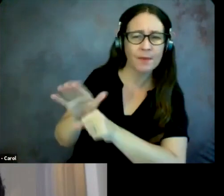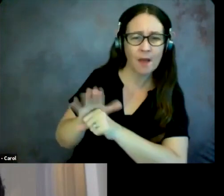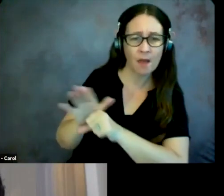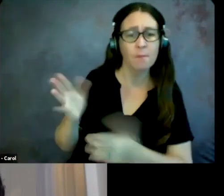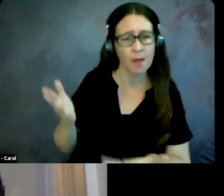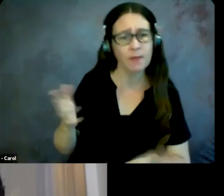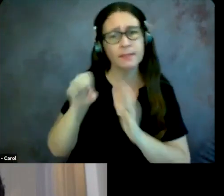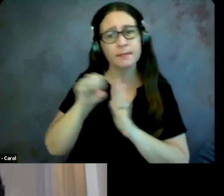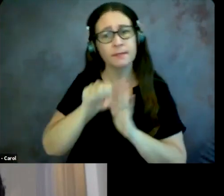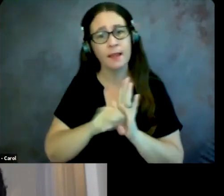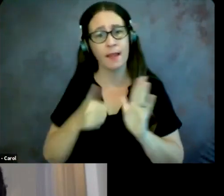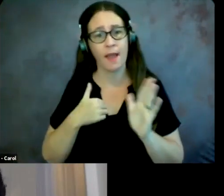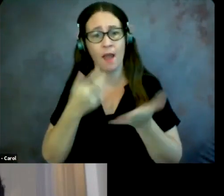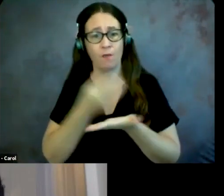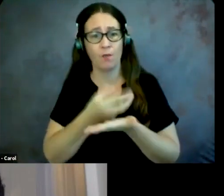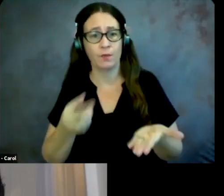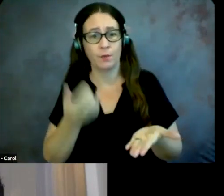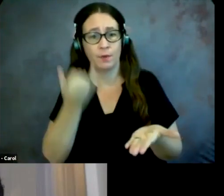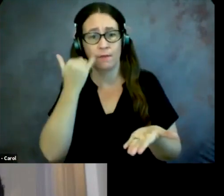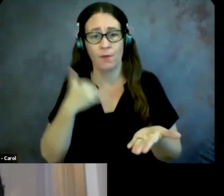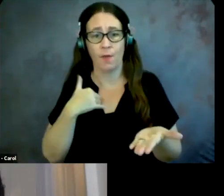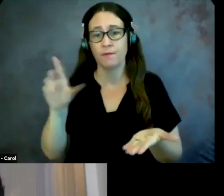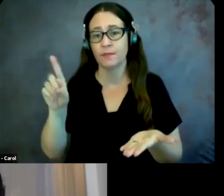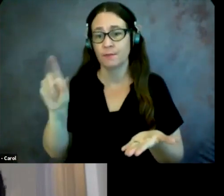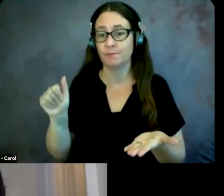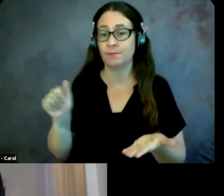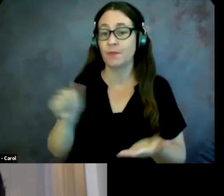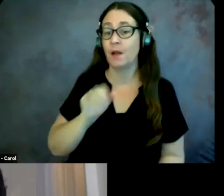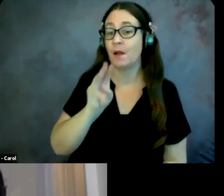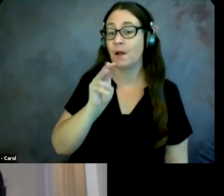state if you have a disability. Mariela can go on and on about this, I'm sure.